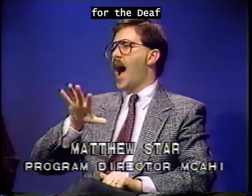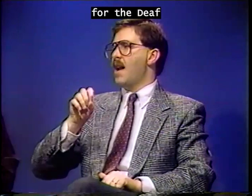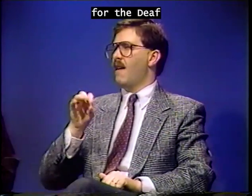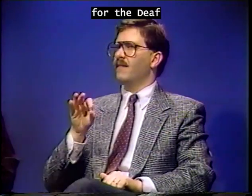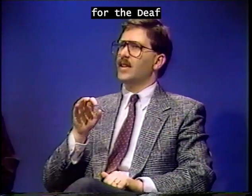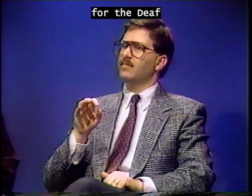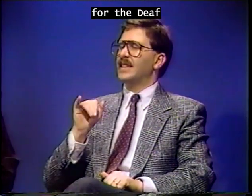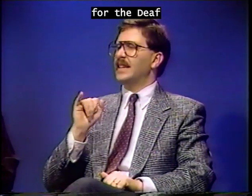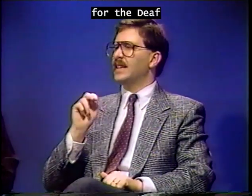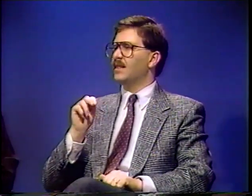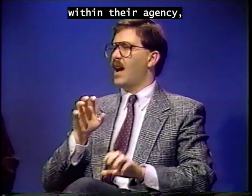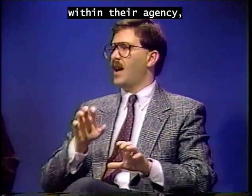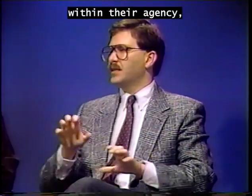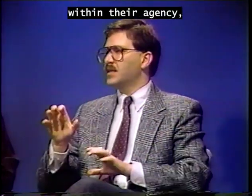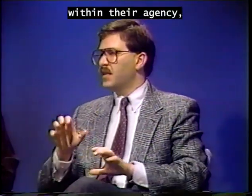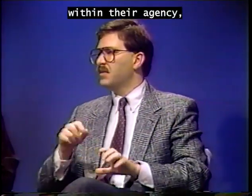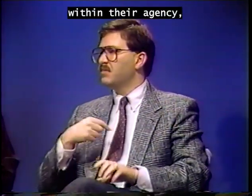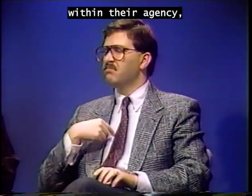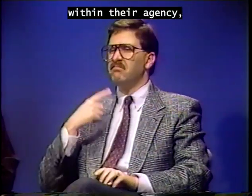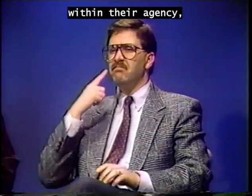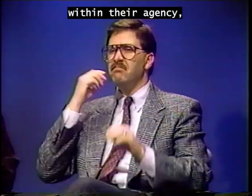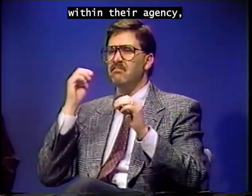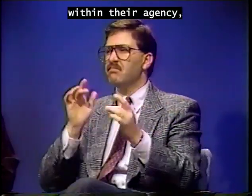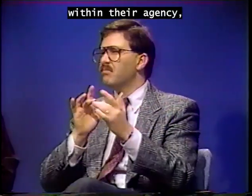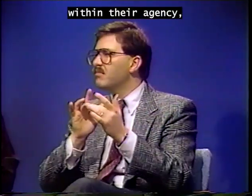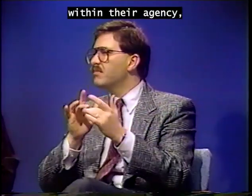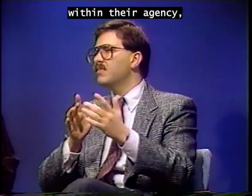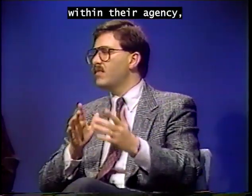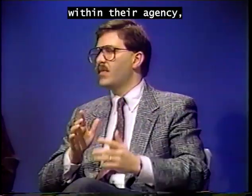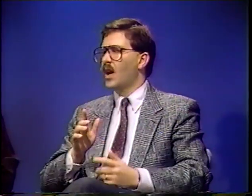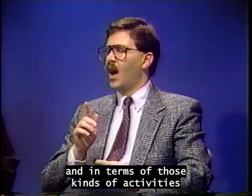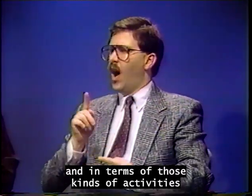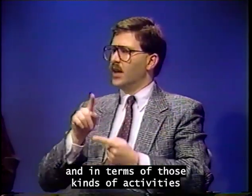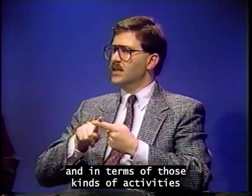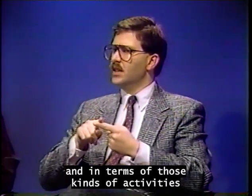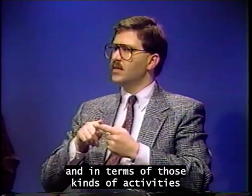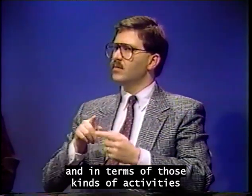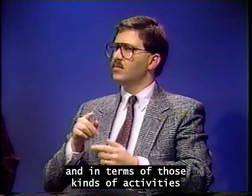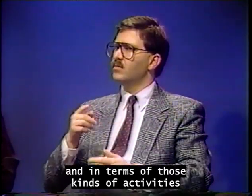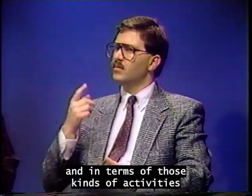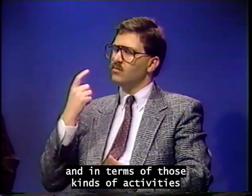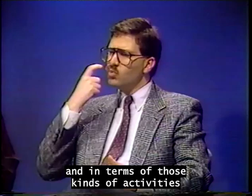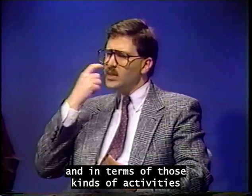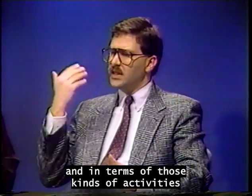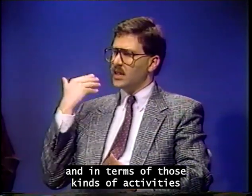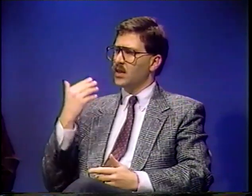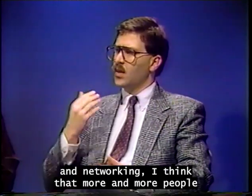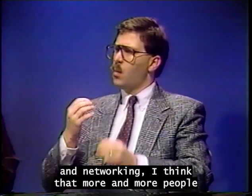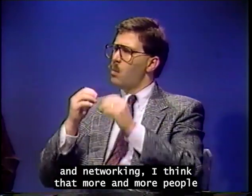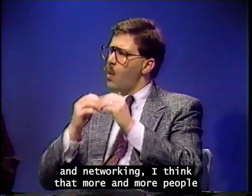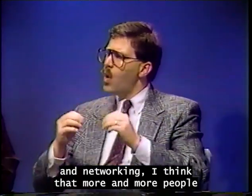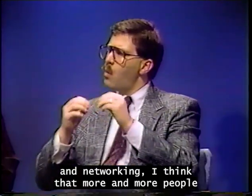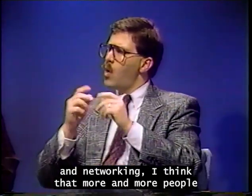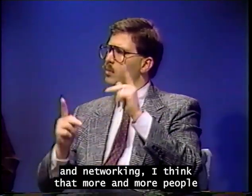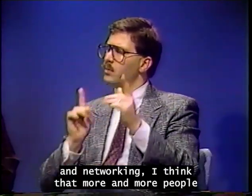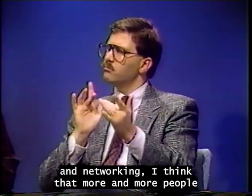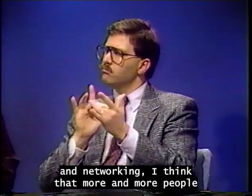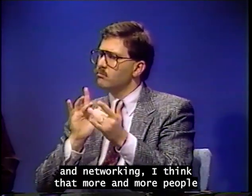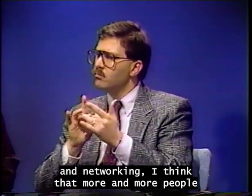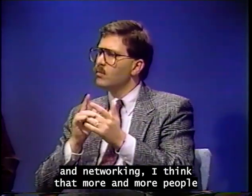deaf within their agency. And in terms of those kinds of activities and networking, I